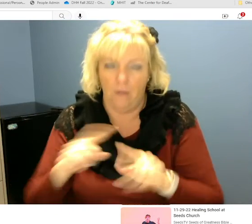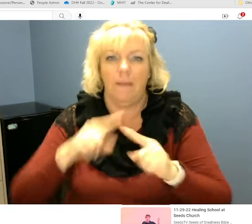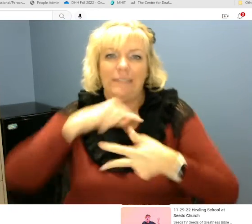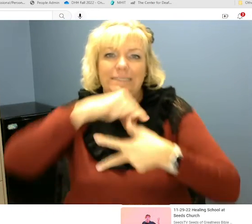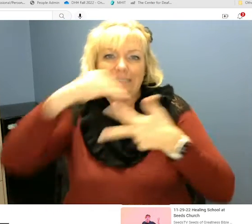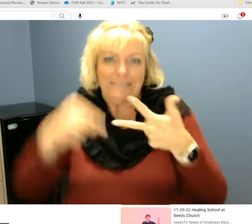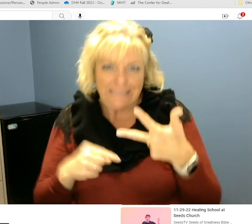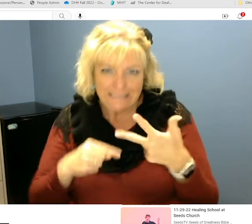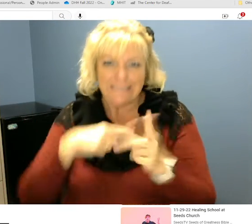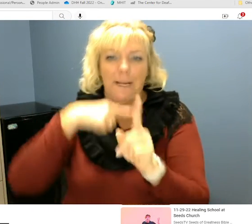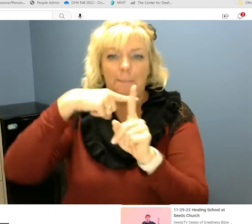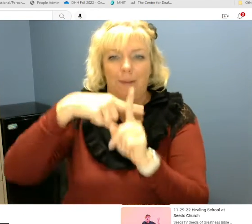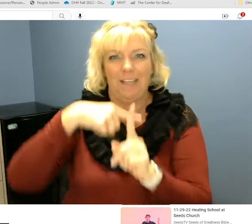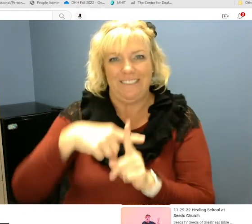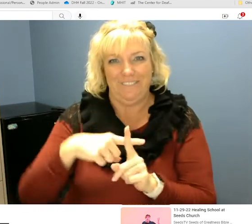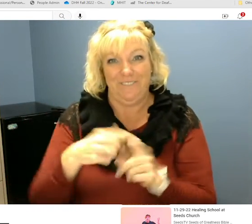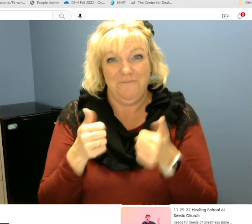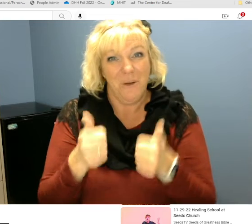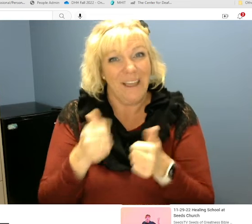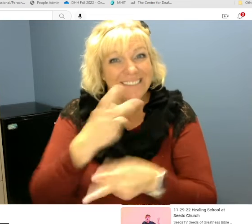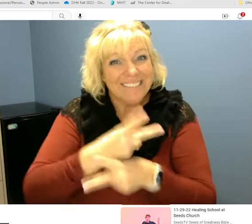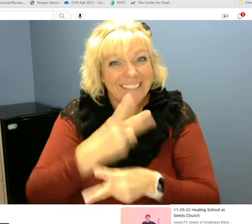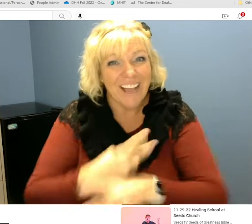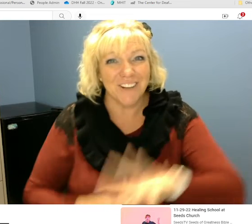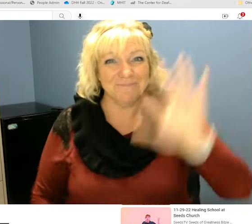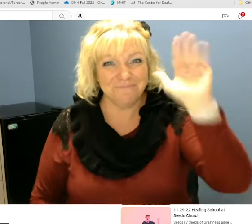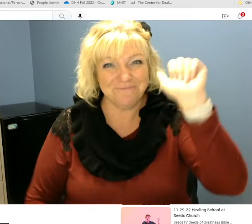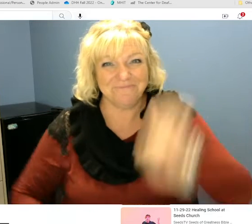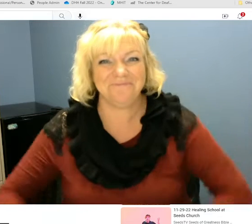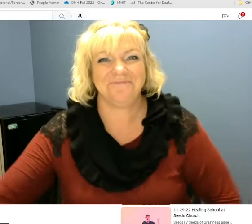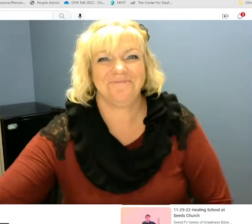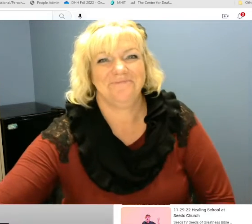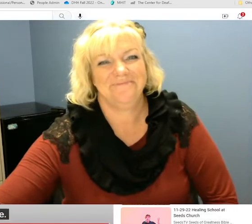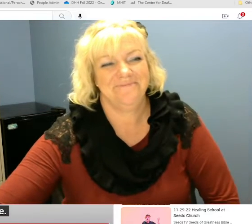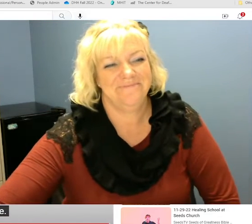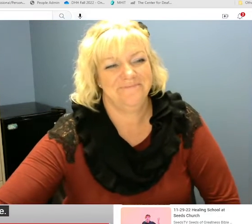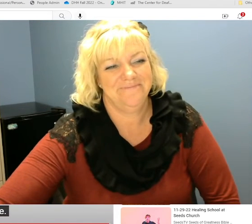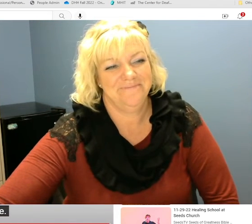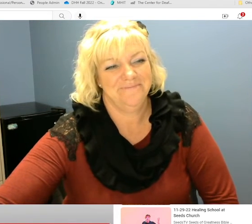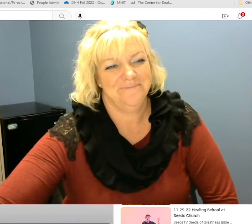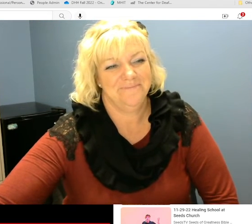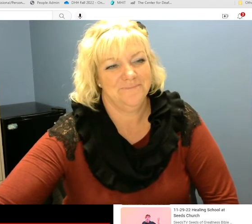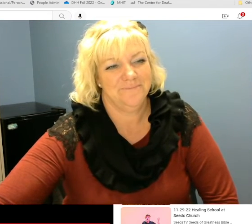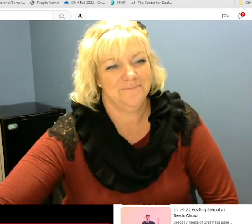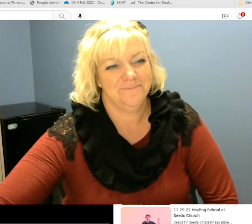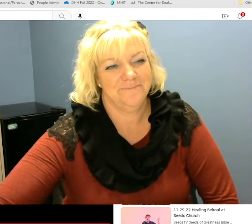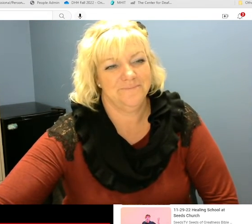pretty much a failure. All right, take care.